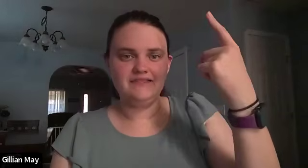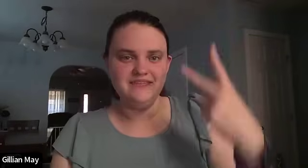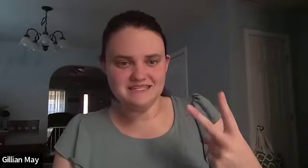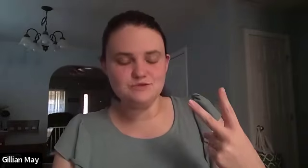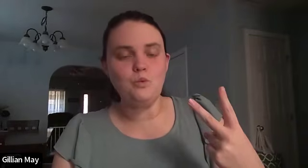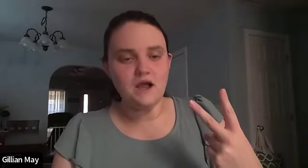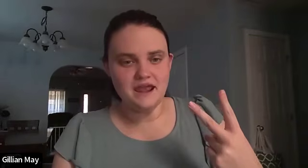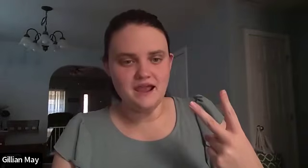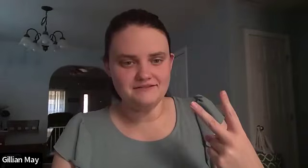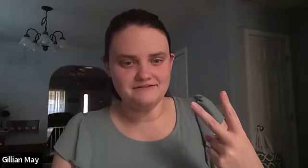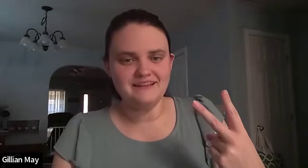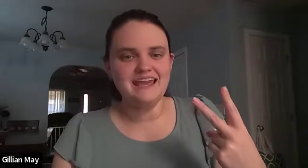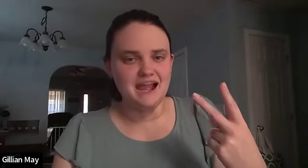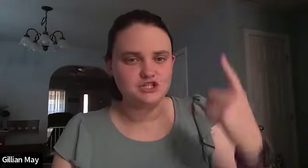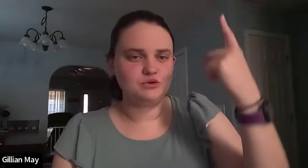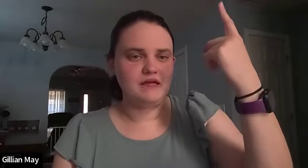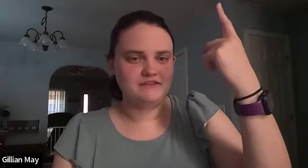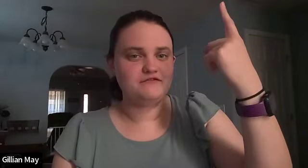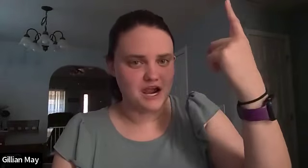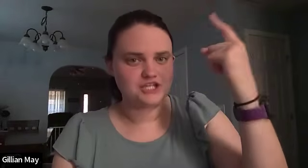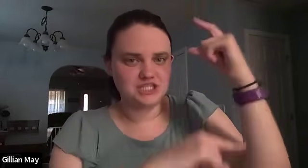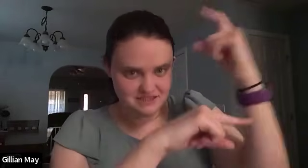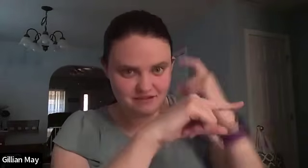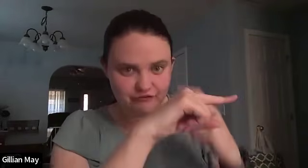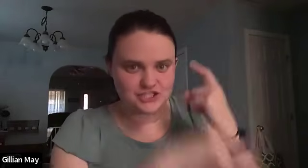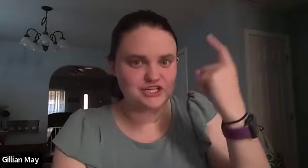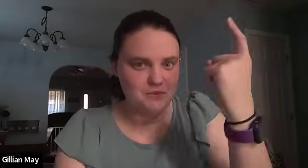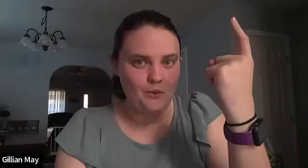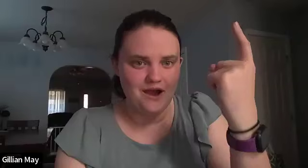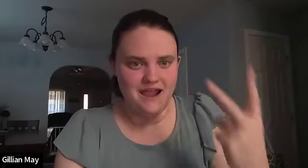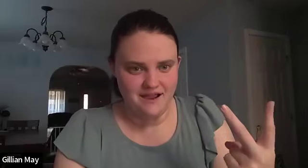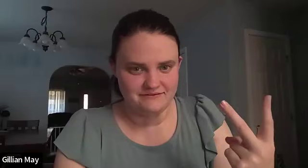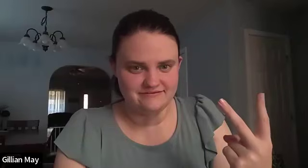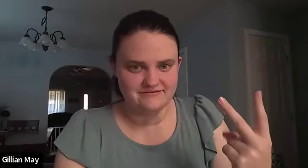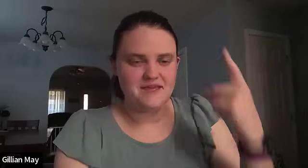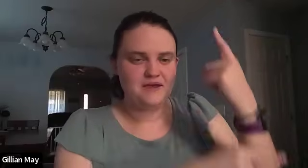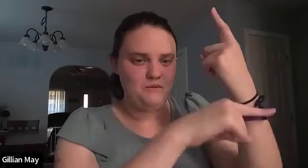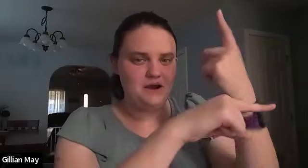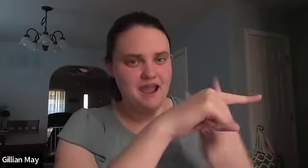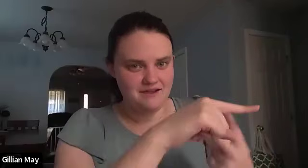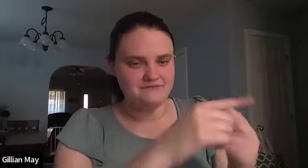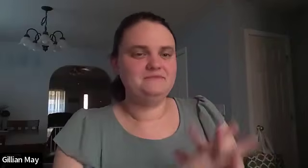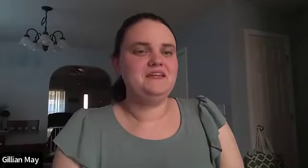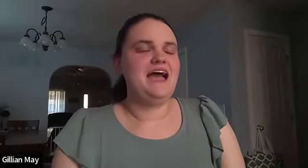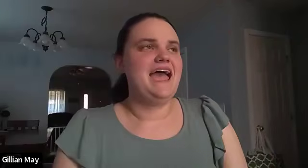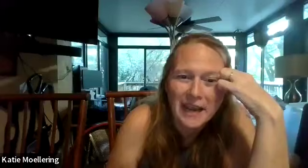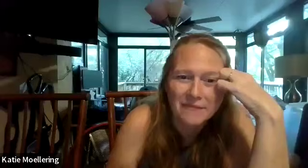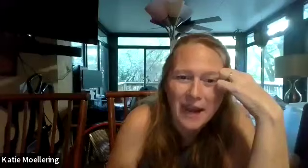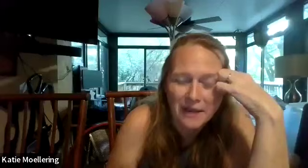And this is one half, like actual, like the fraction number one half, one half. So you like have half